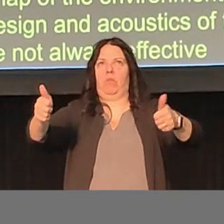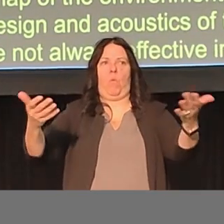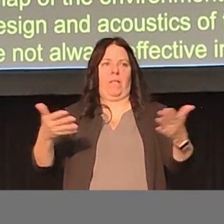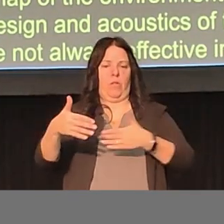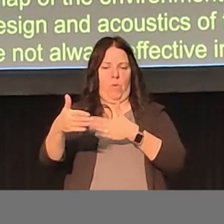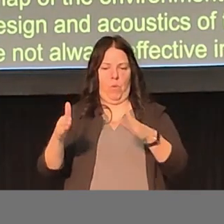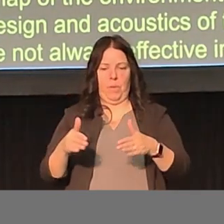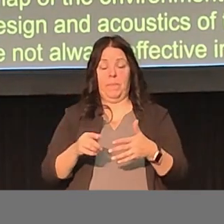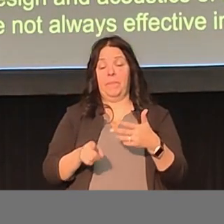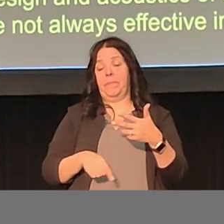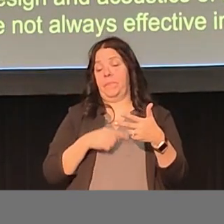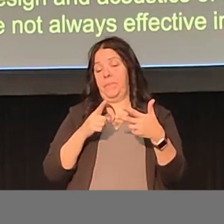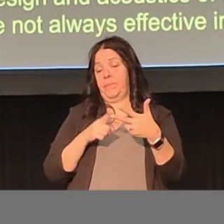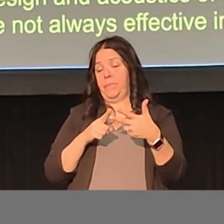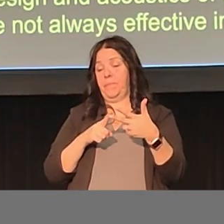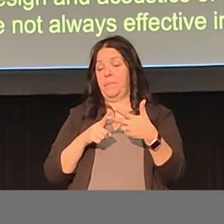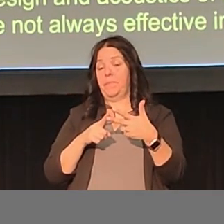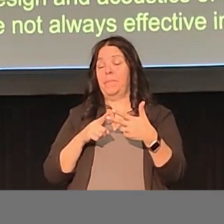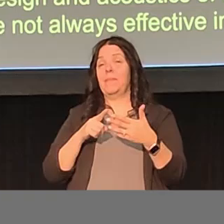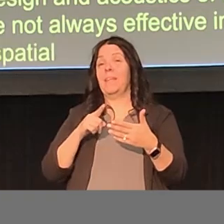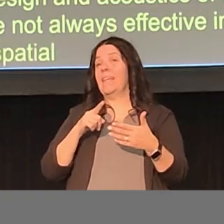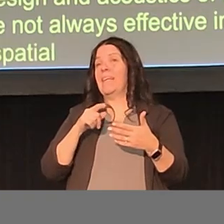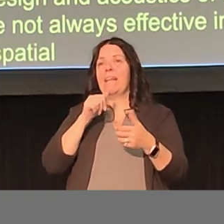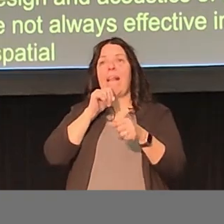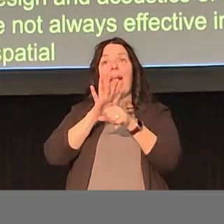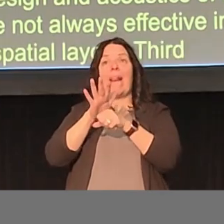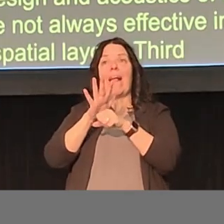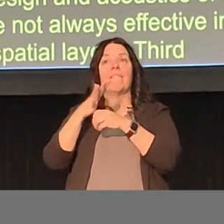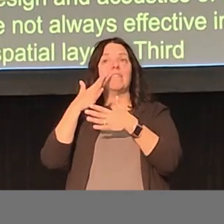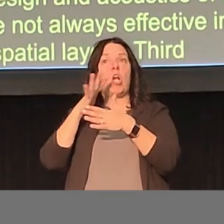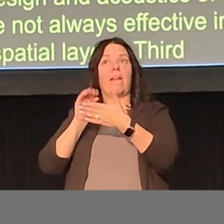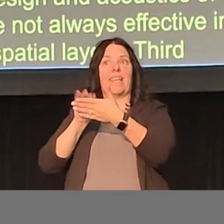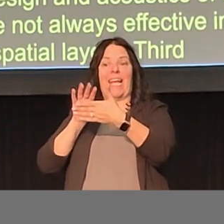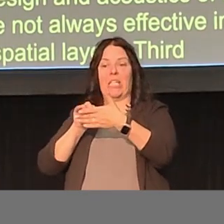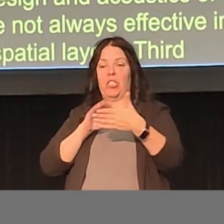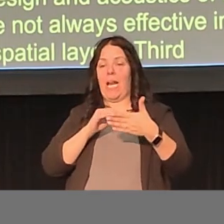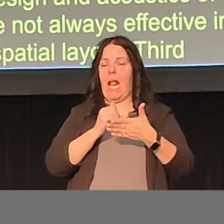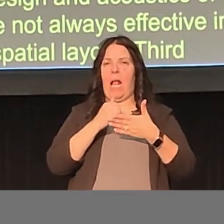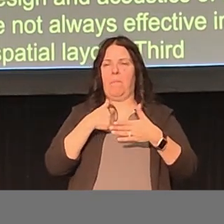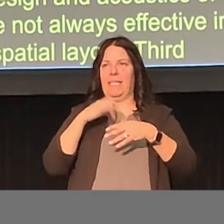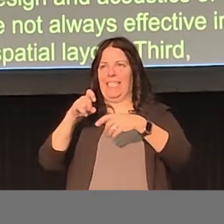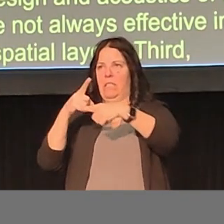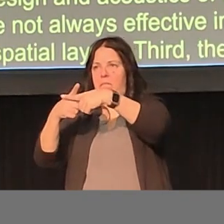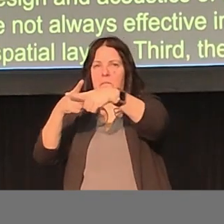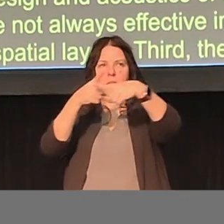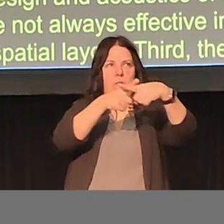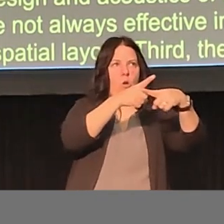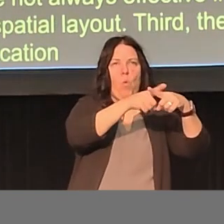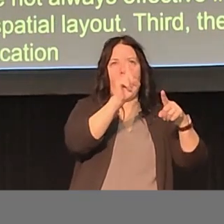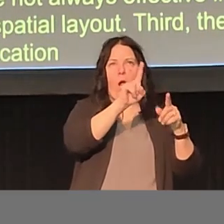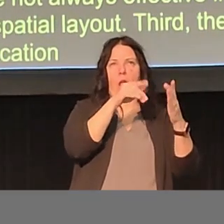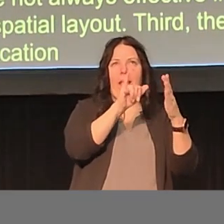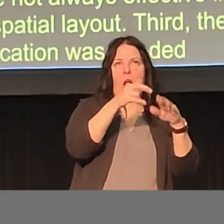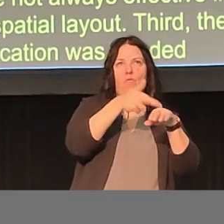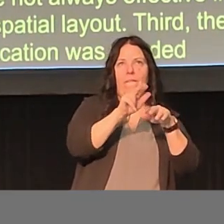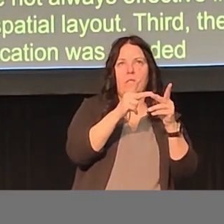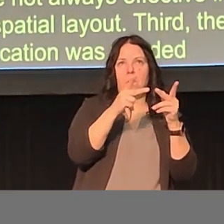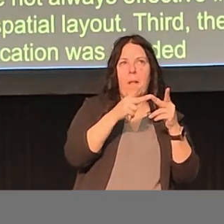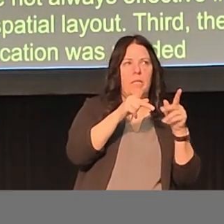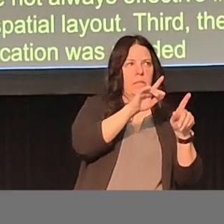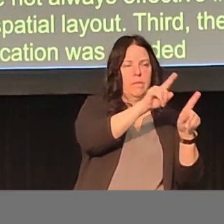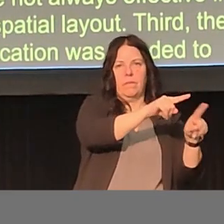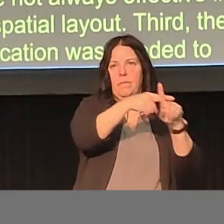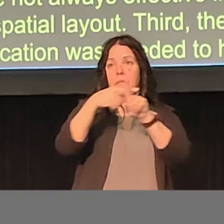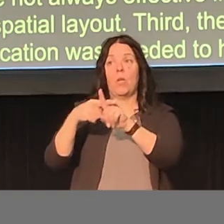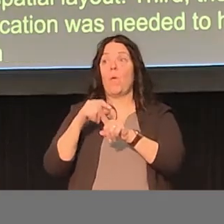Thirdly, the lack of sonification was needed to help users establish reference points in the environment. And since we did not implement